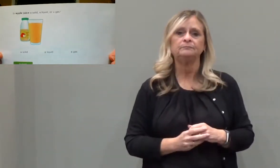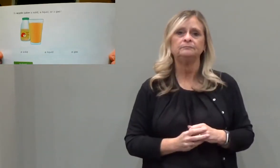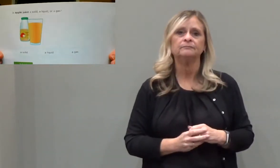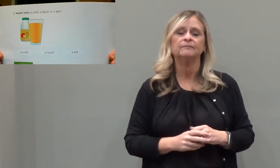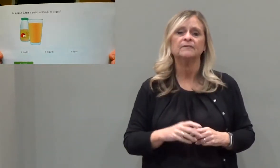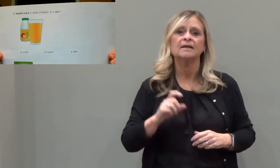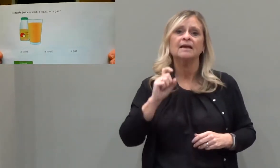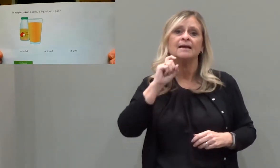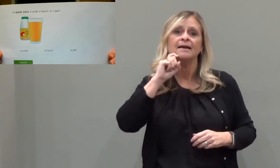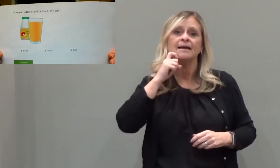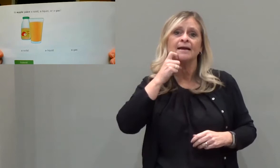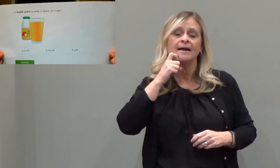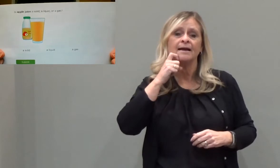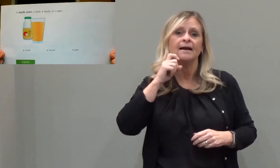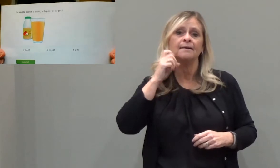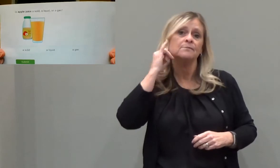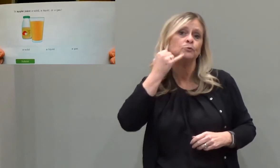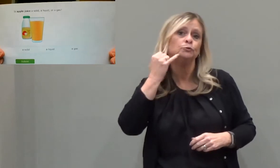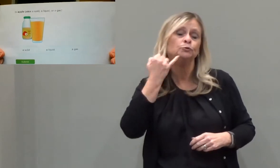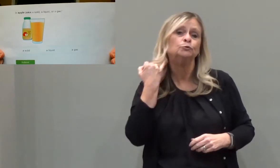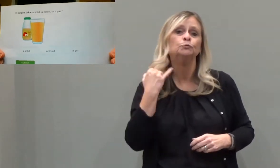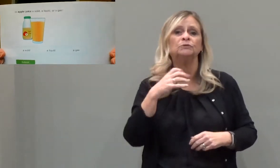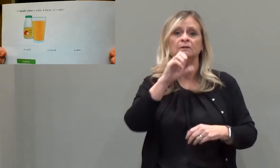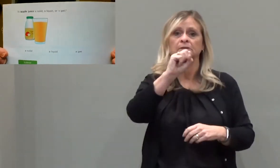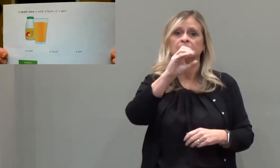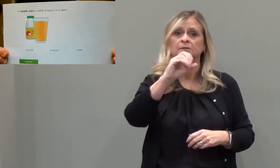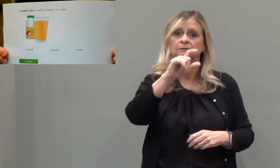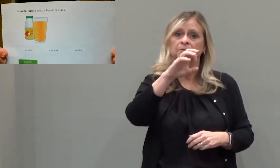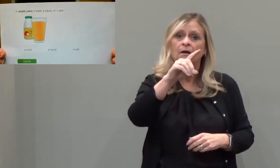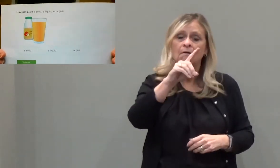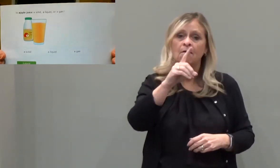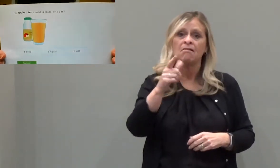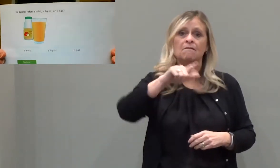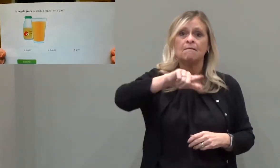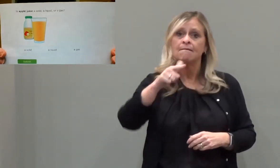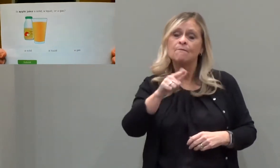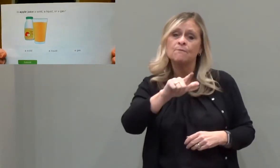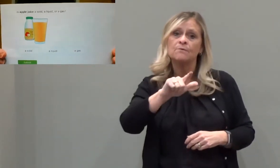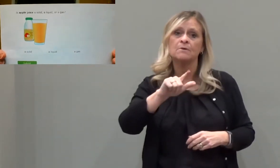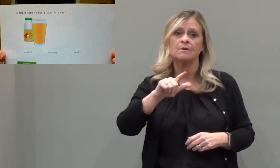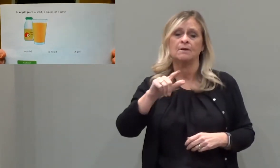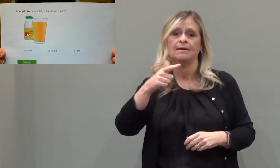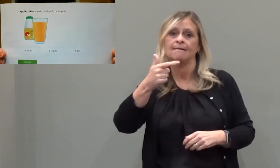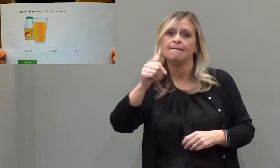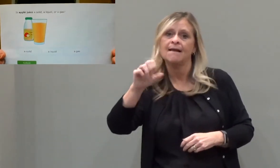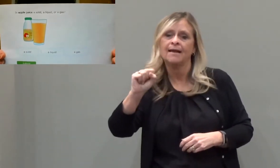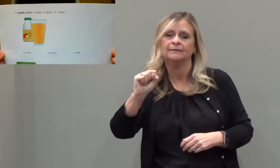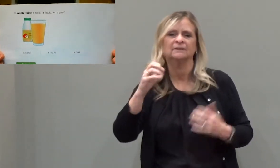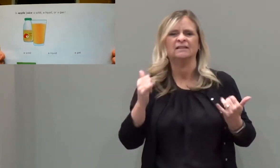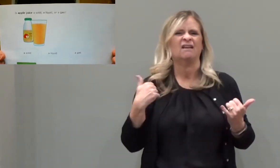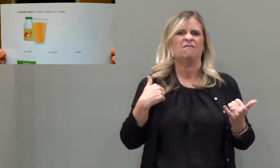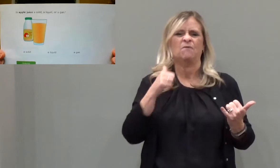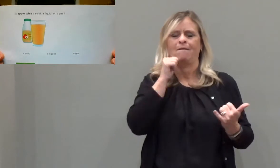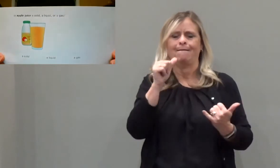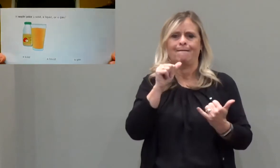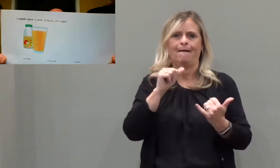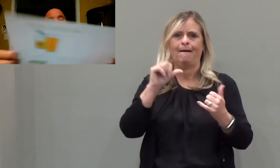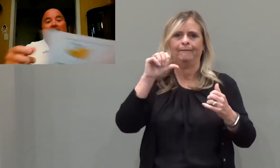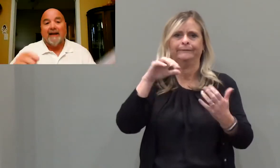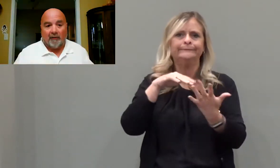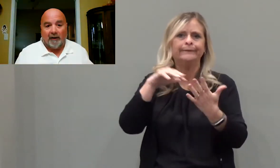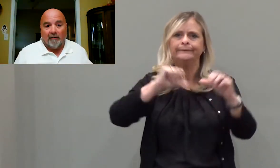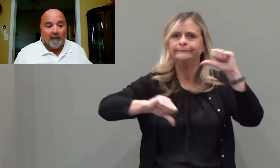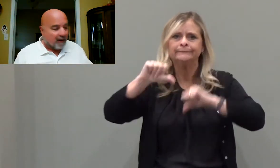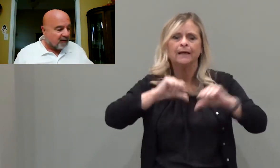juice a solid, a liquid, or a gas? Well, now, we're not going to get into a big science lesson, but we're going to say